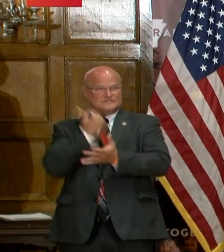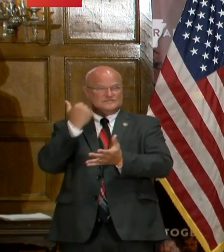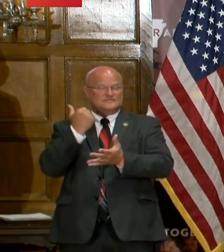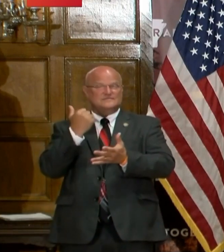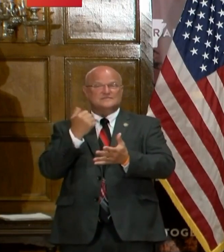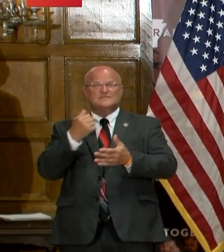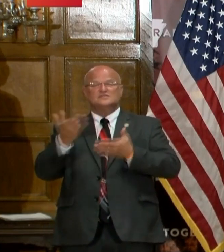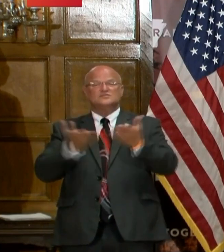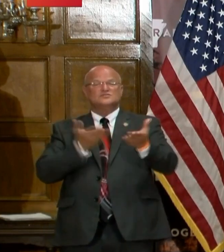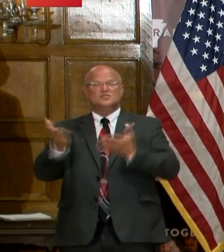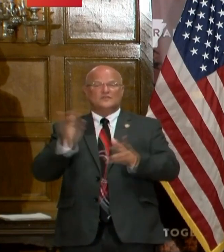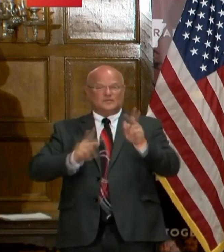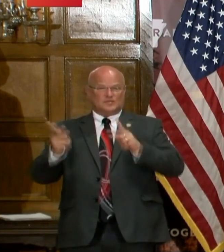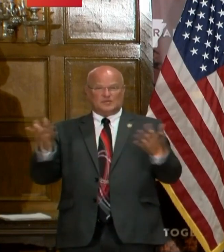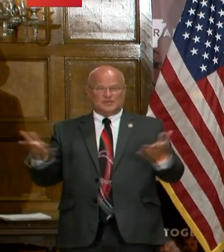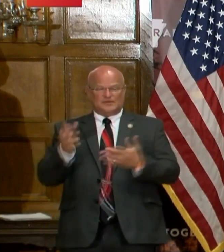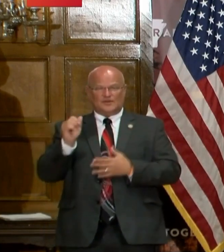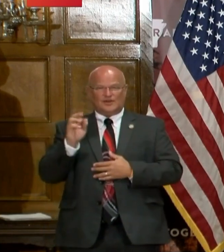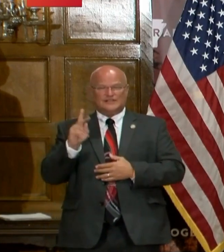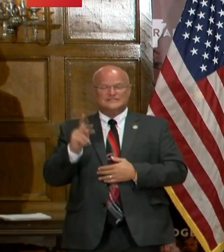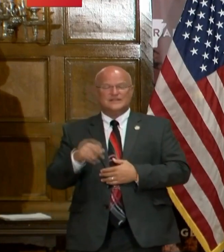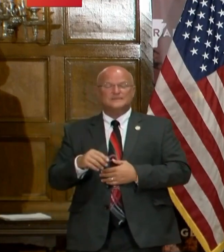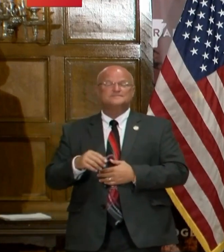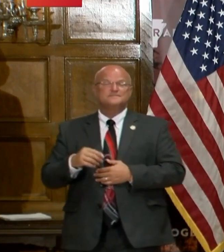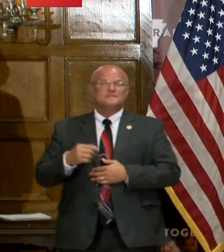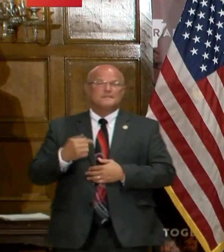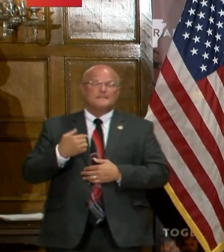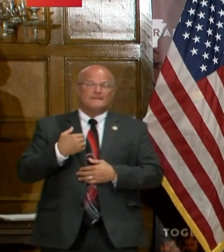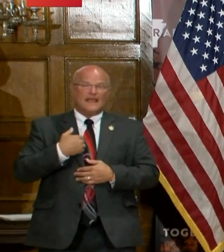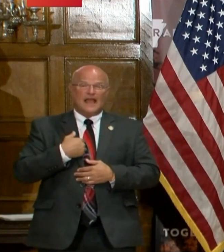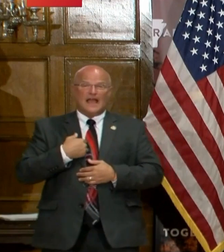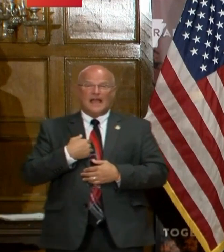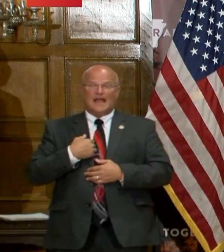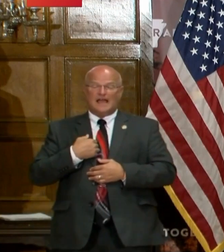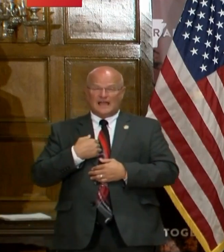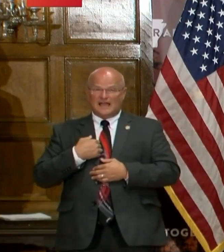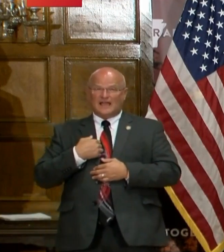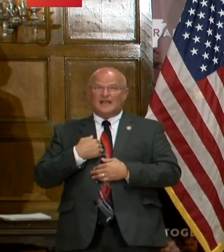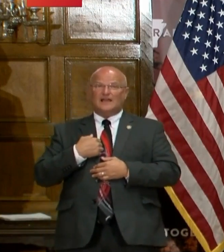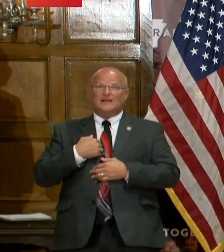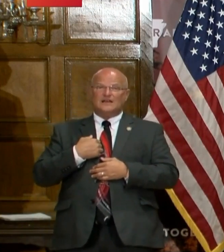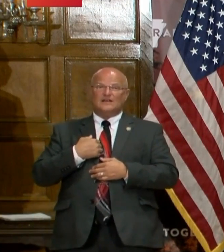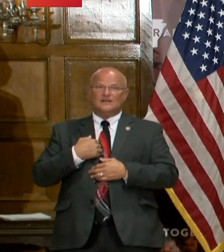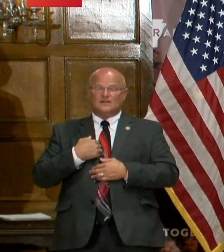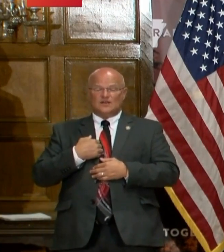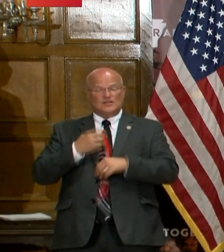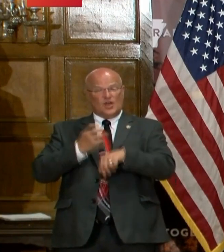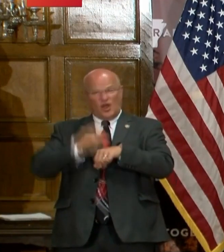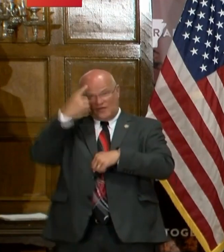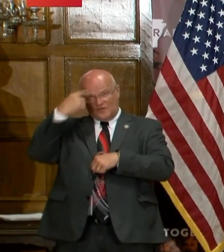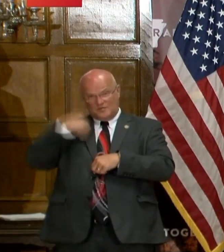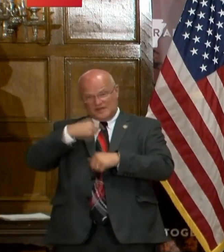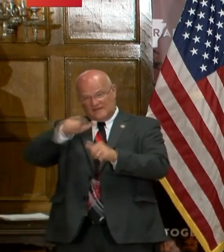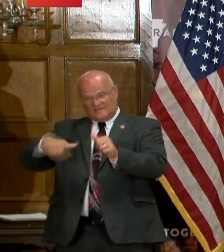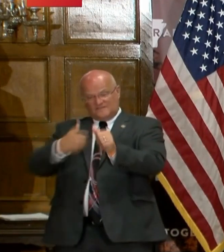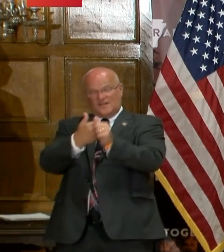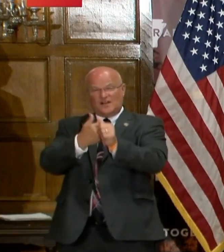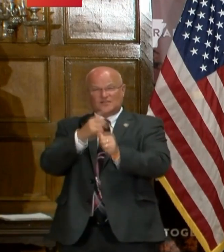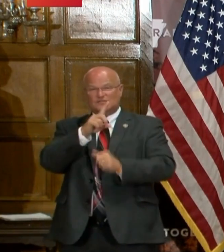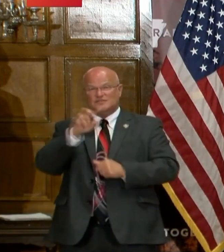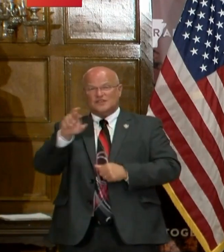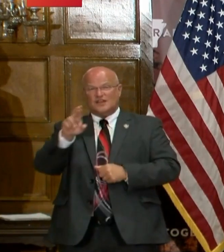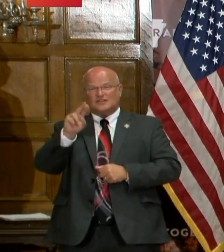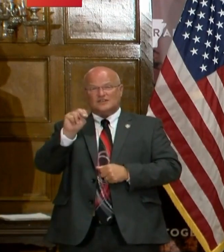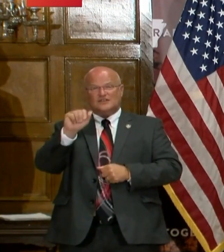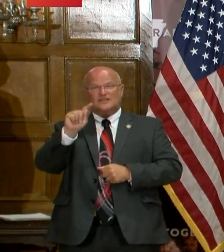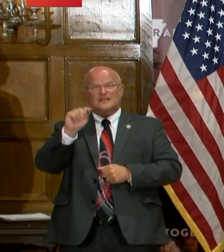Arkansas. It will be a tough act to follow, will be for Dr. Nate Smith, and we have a very illustrious